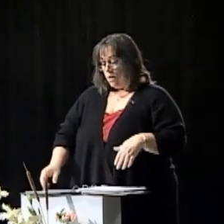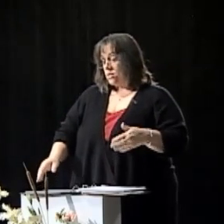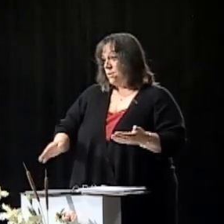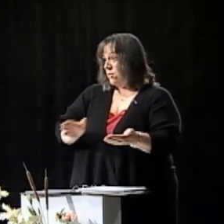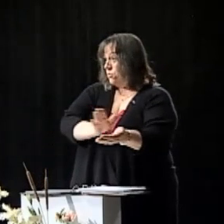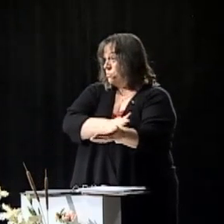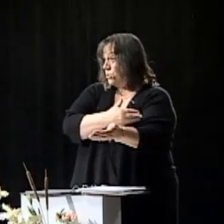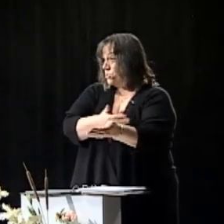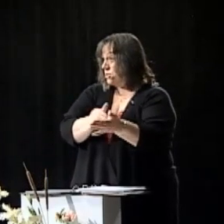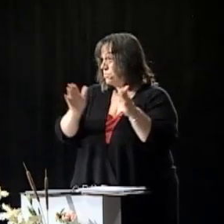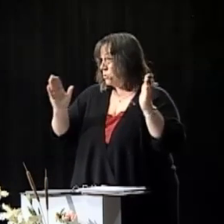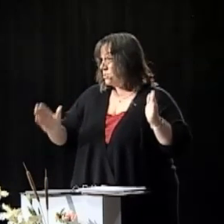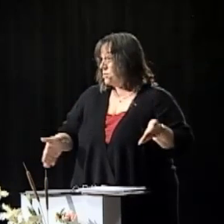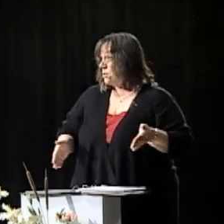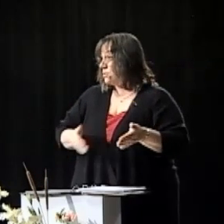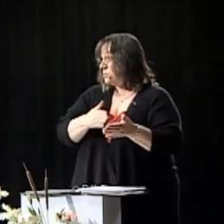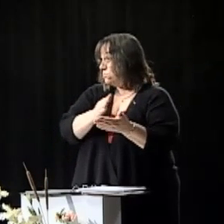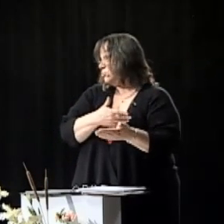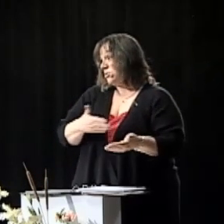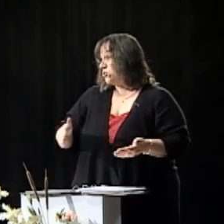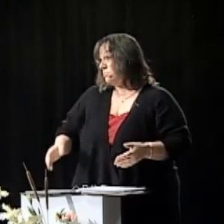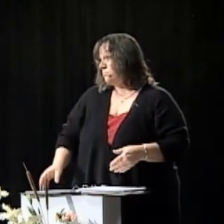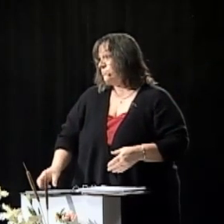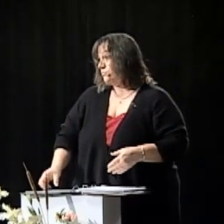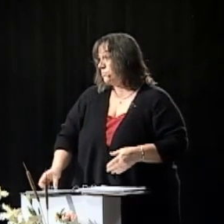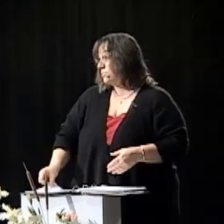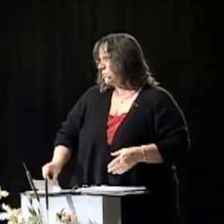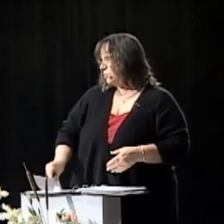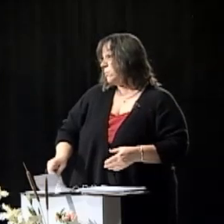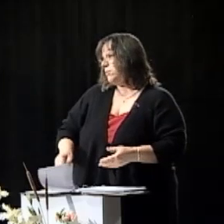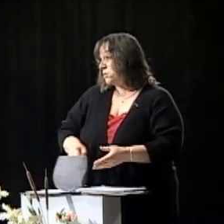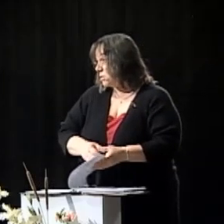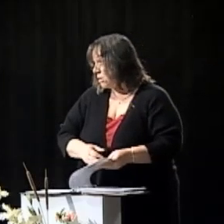Same thing with music. Person is a musician. Or maybe it's a singer.